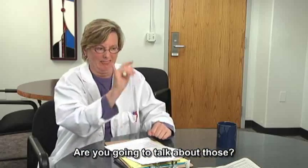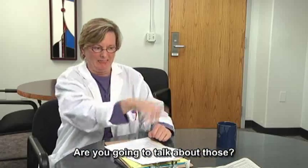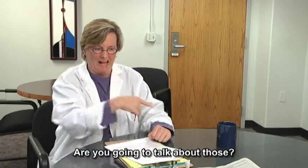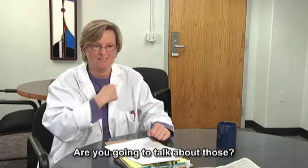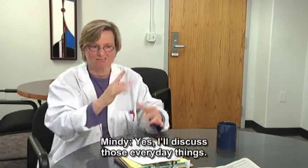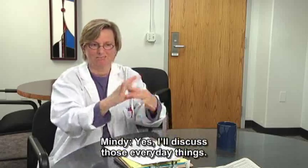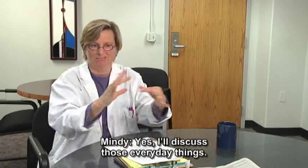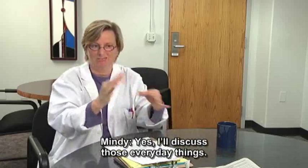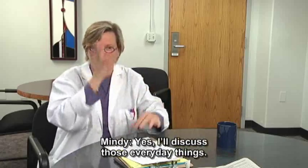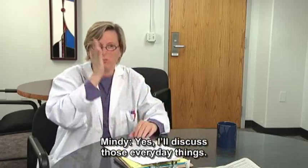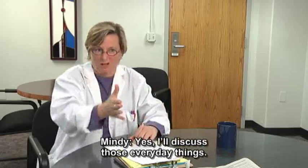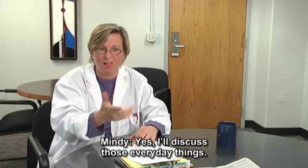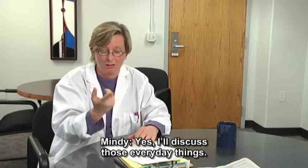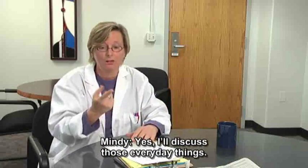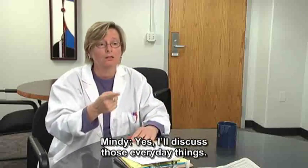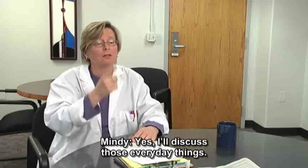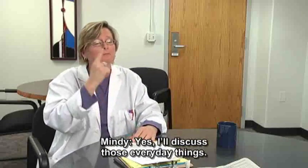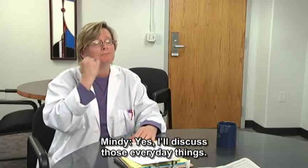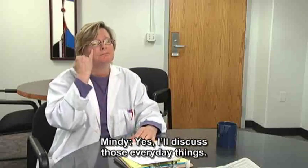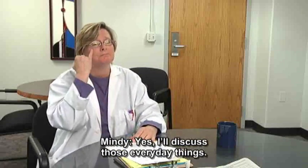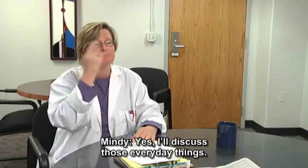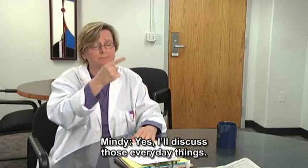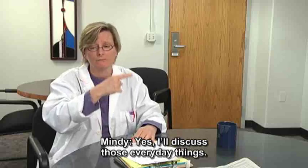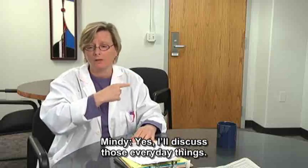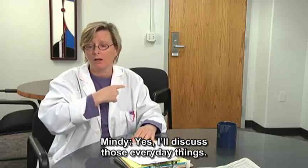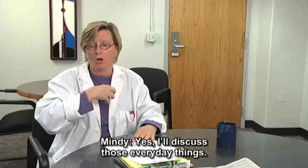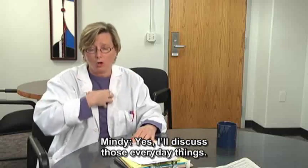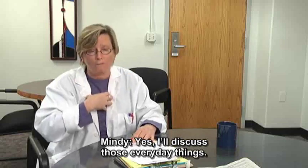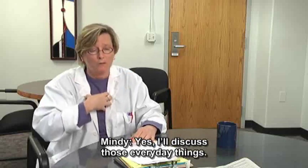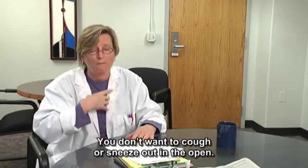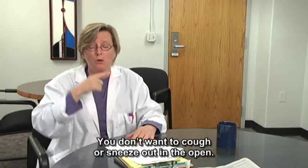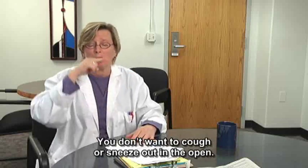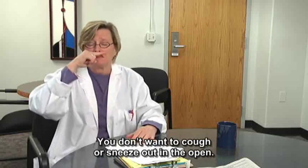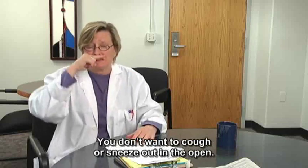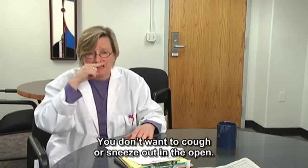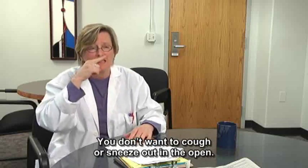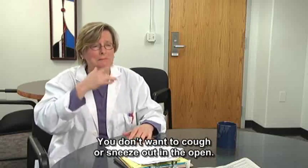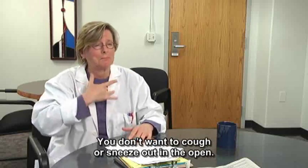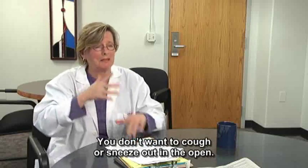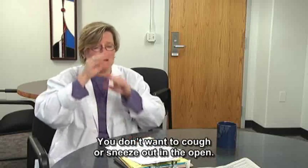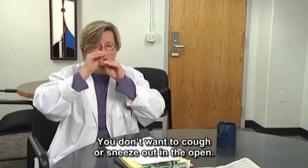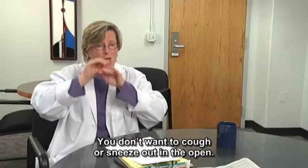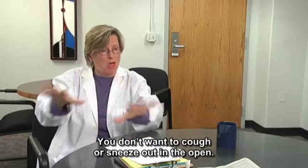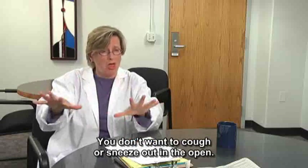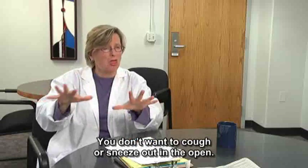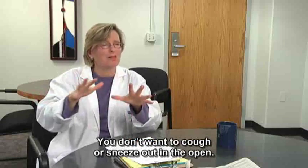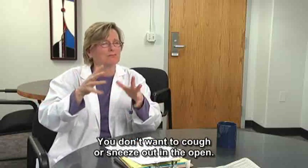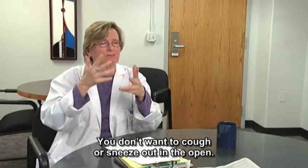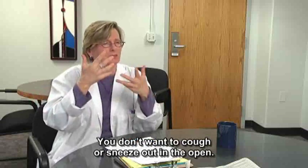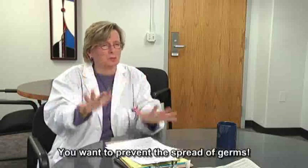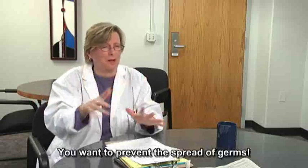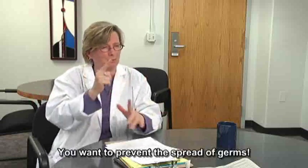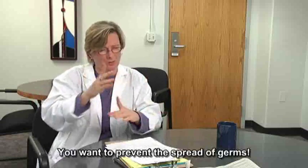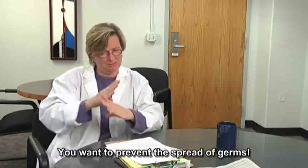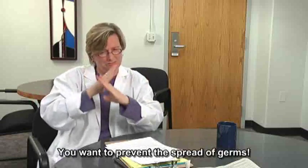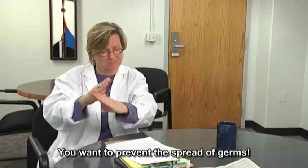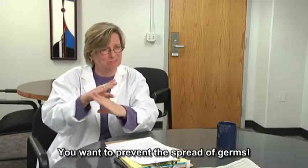Yes, I'll discuss those everyday things. You don't want to cough or sneeze out in the open. You want to prevent the spread of